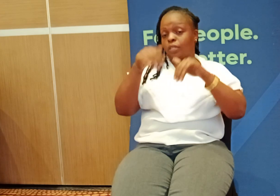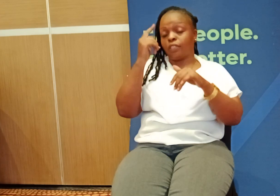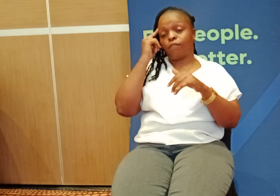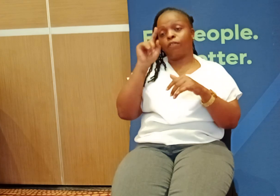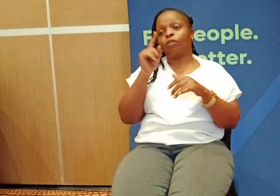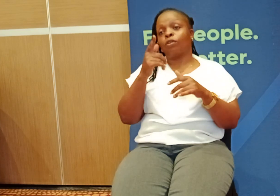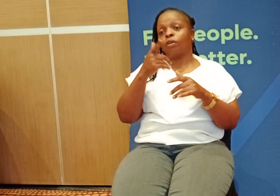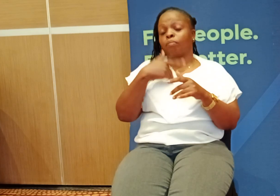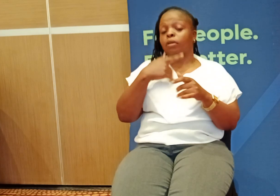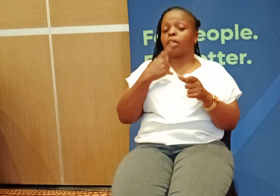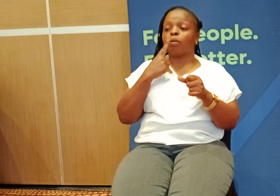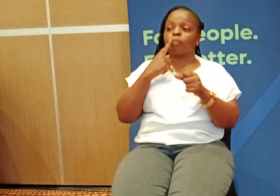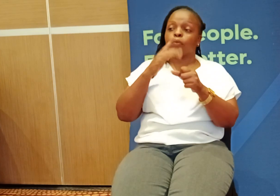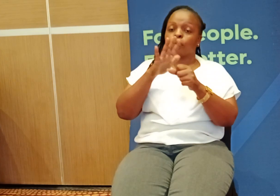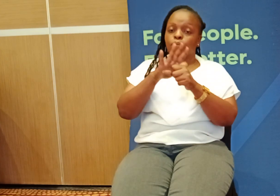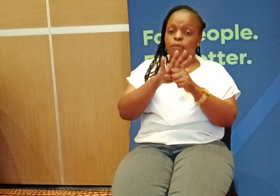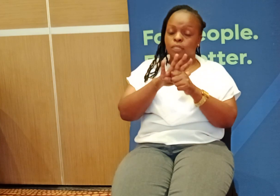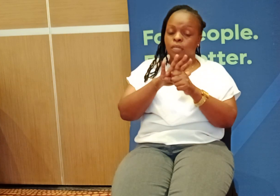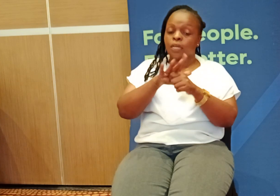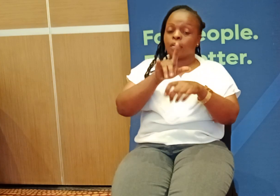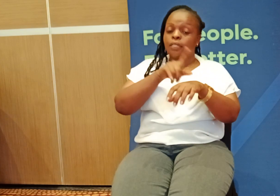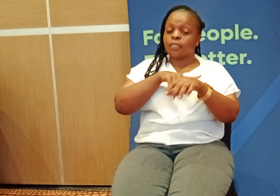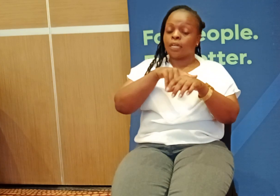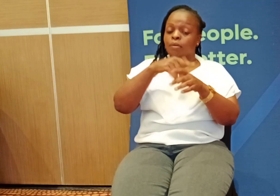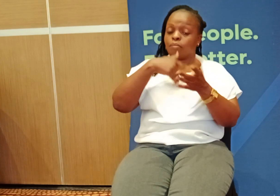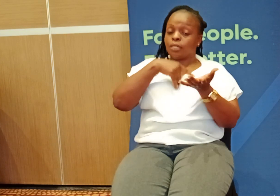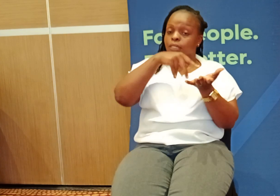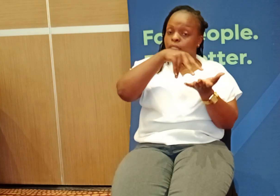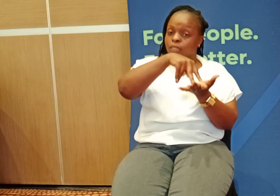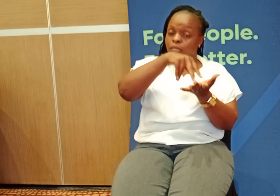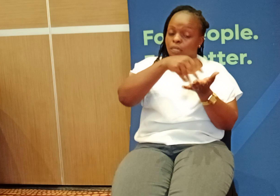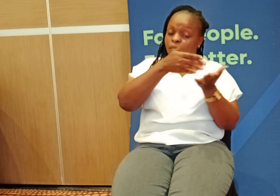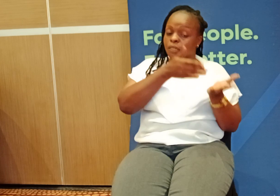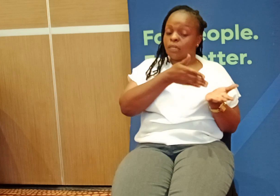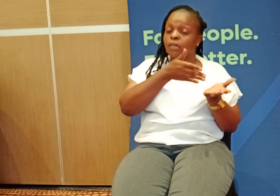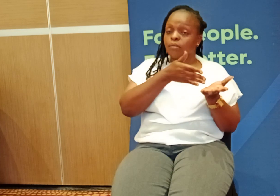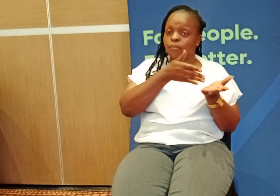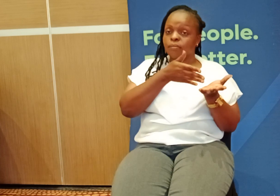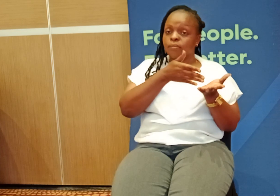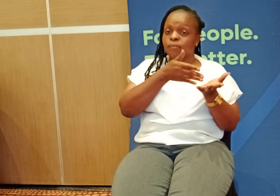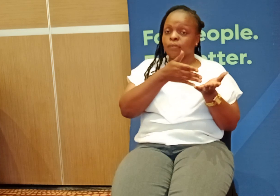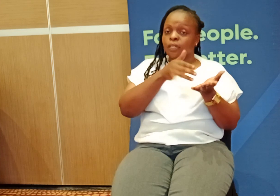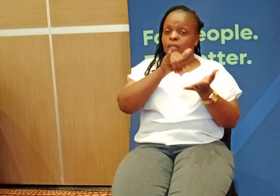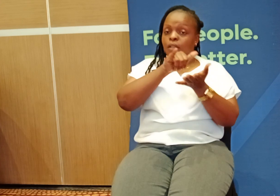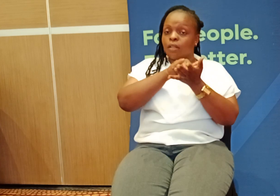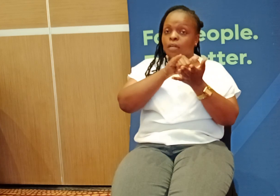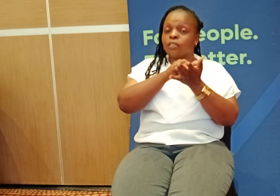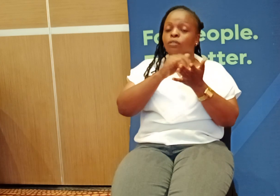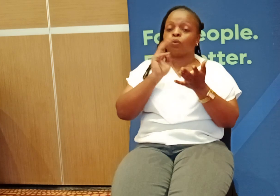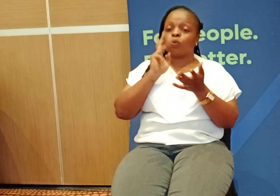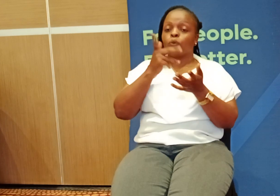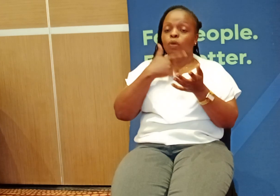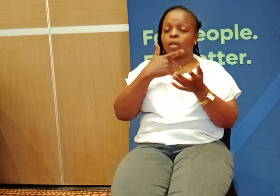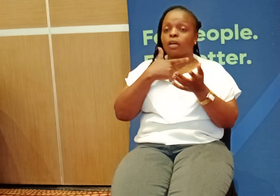I promised that when I stand here that we'll have a conversation about